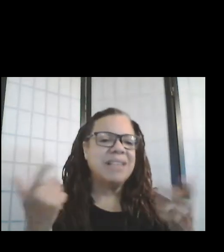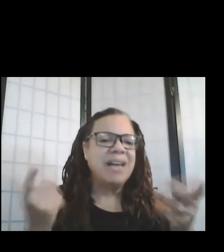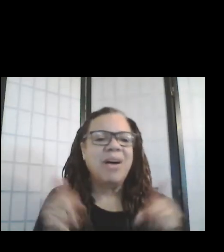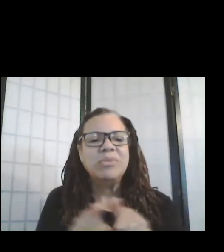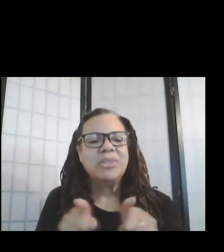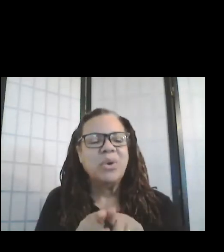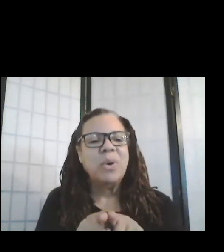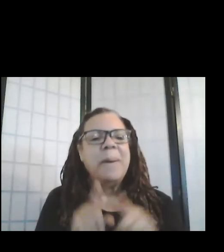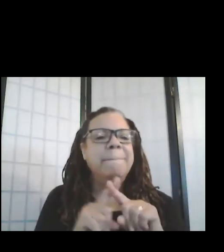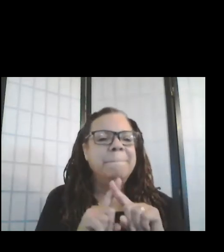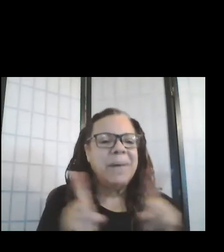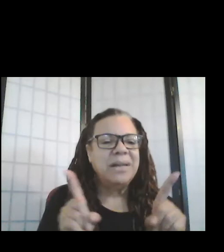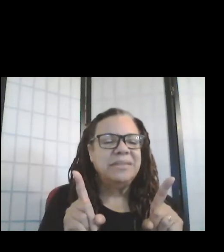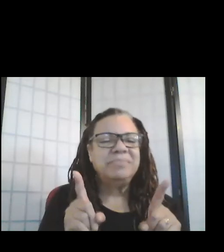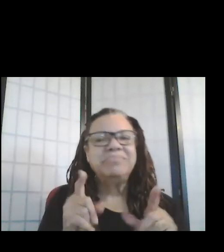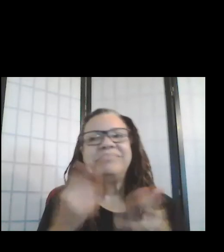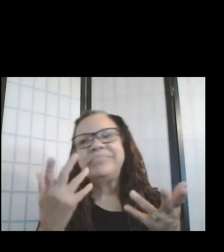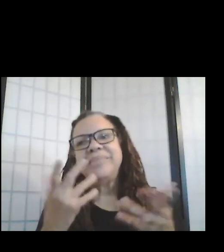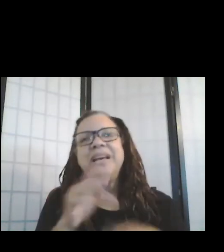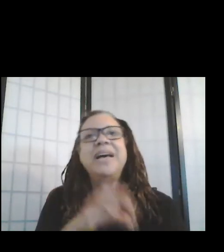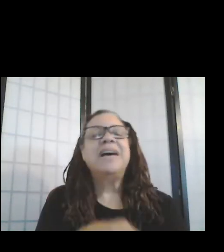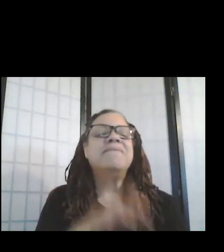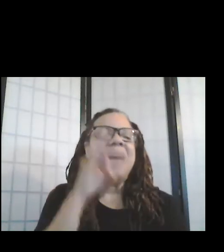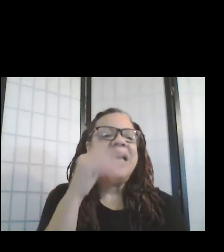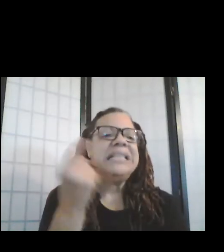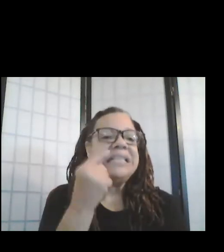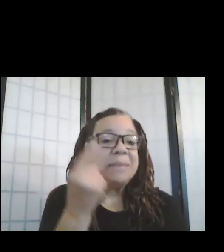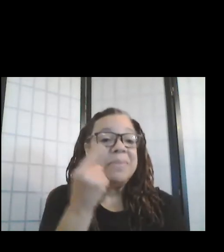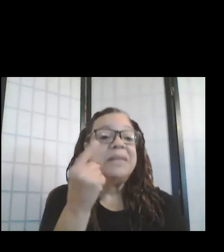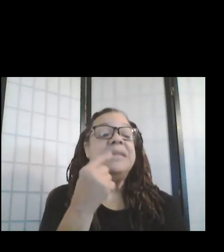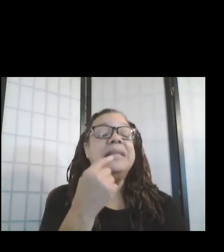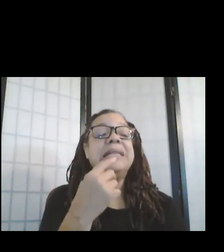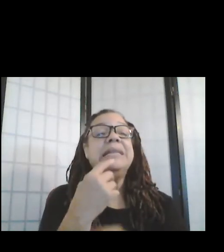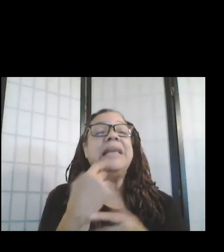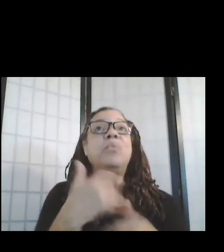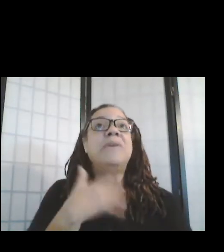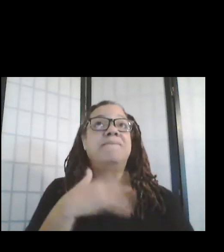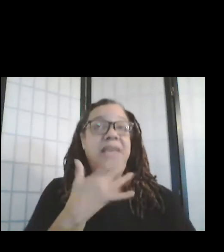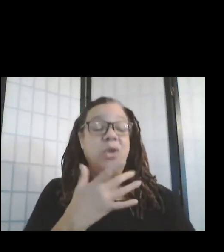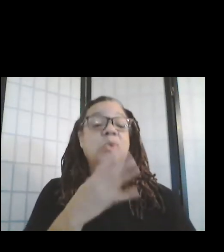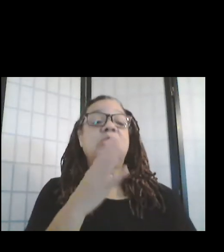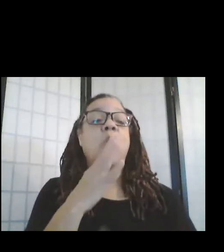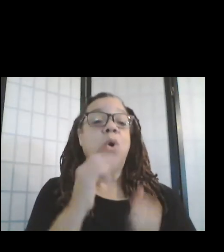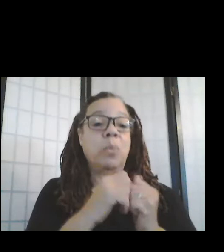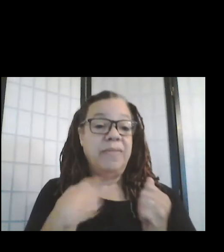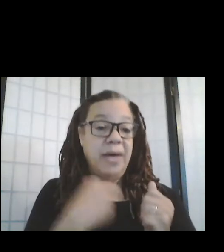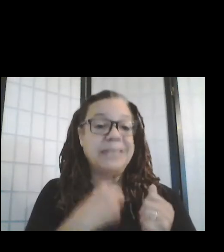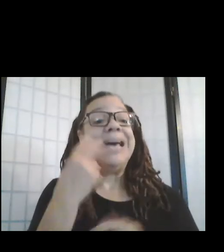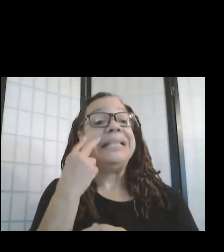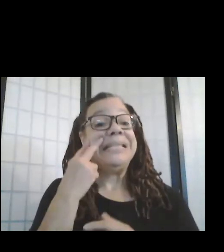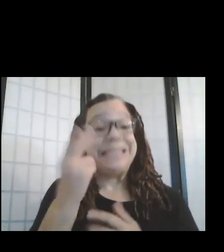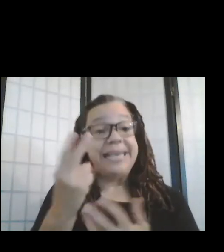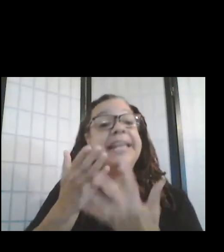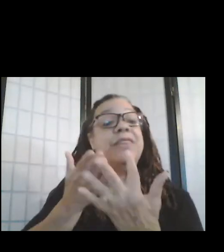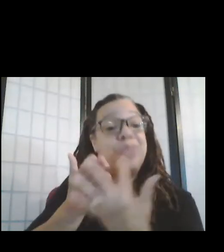But you know, there's that sense of finding something that speaks to us and seeing it through and staying with